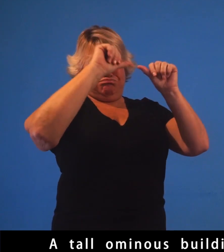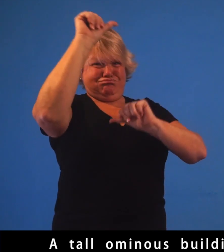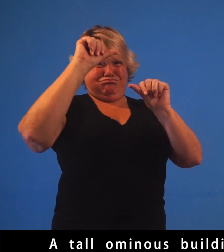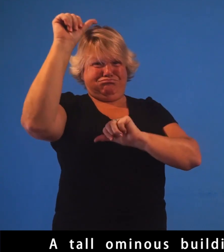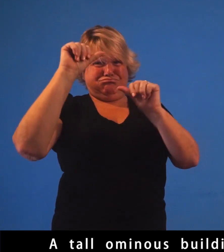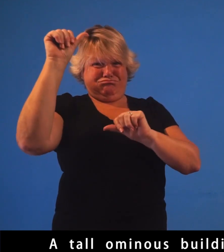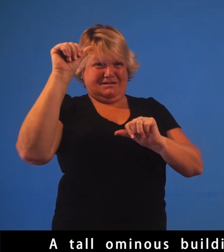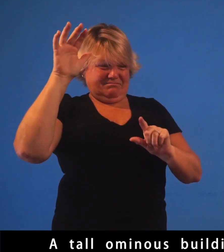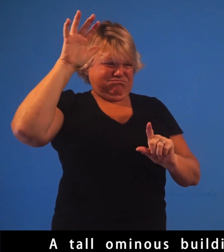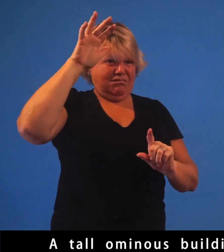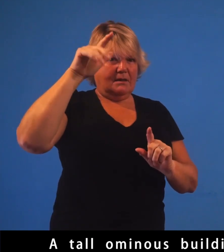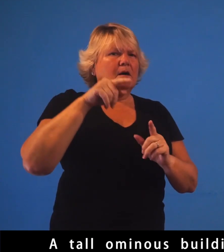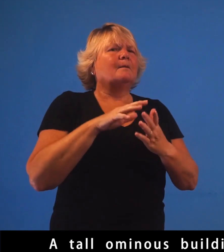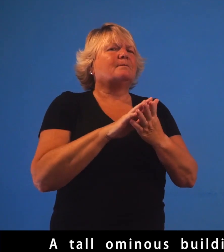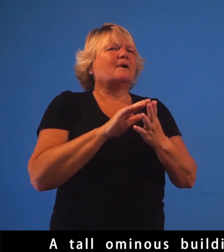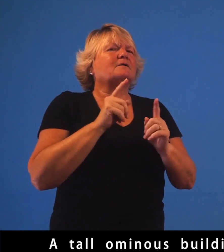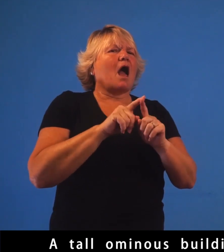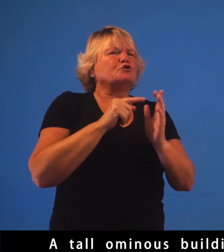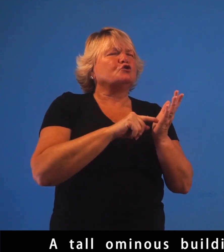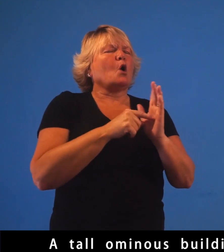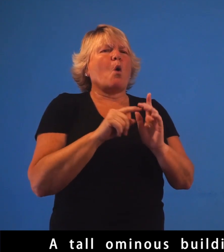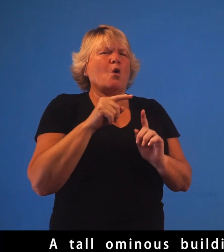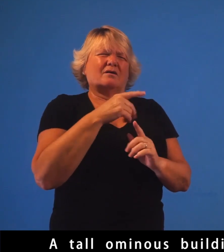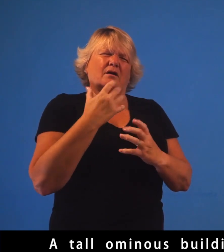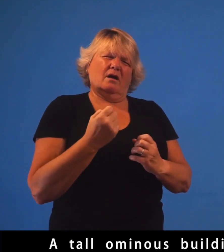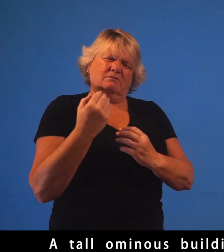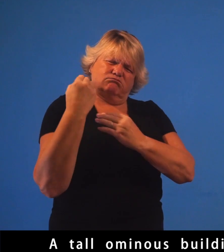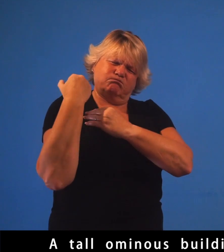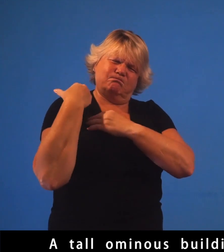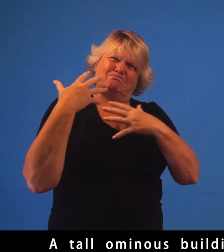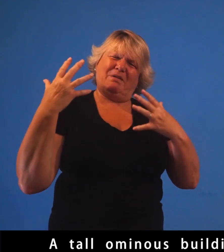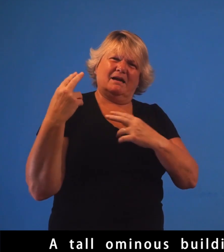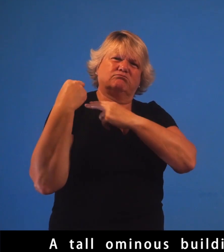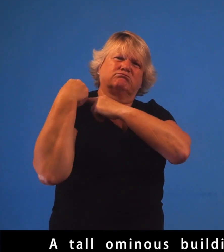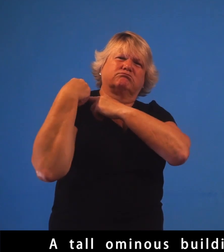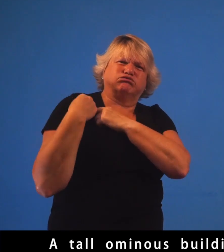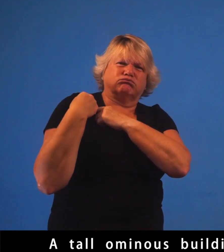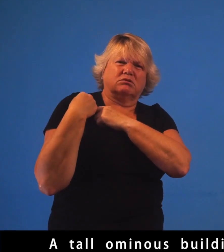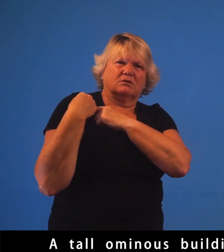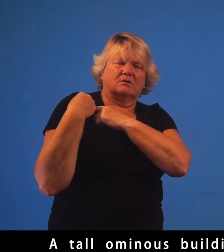building overshadows the man, perhaps implying he bears a great burden.